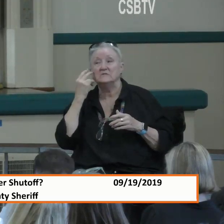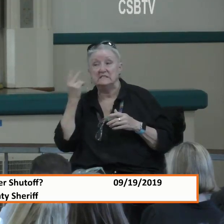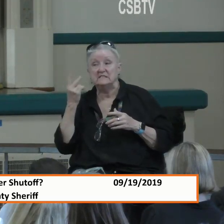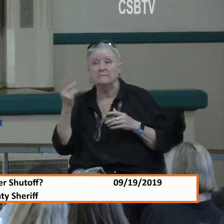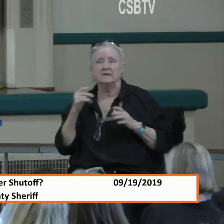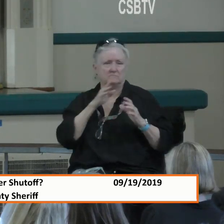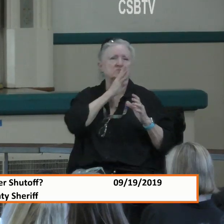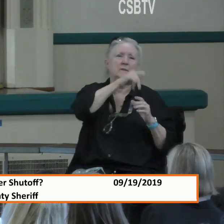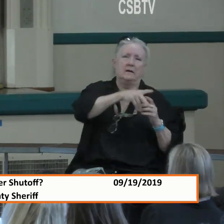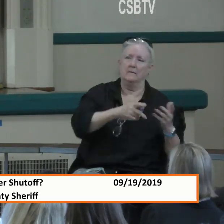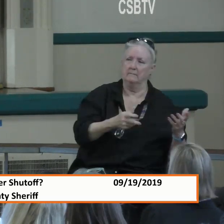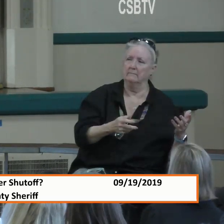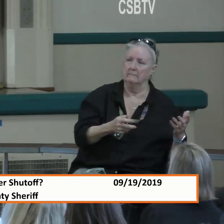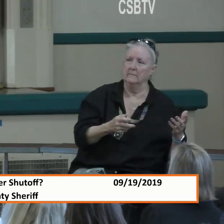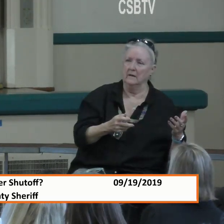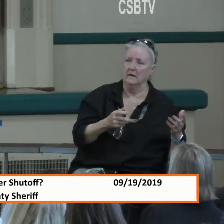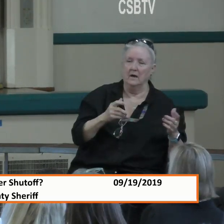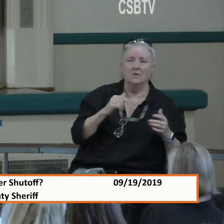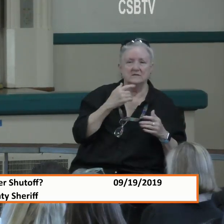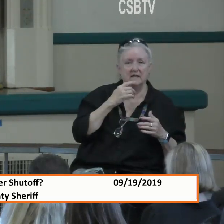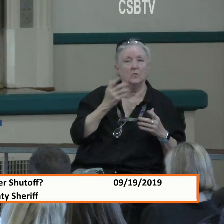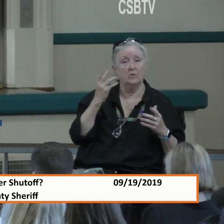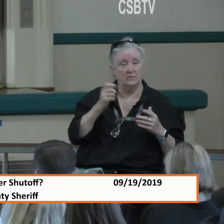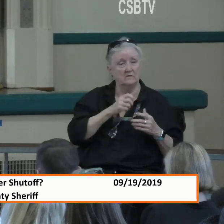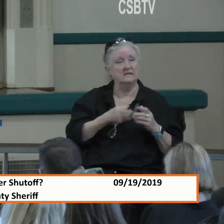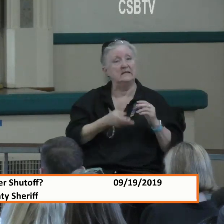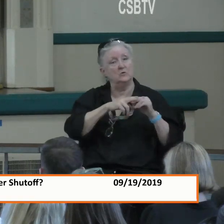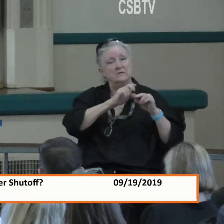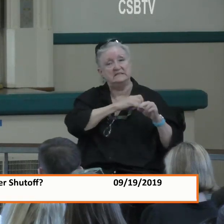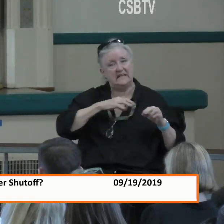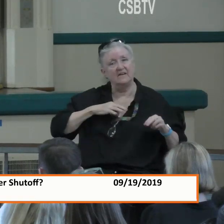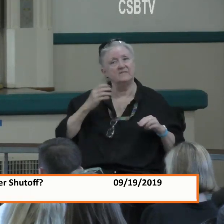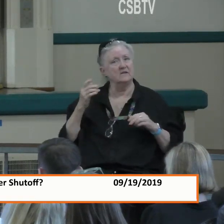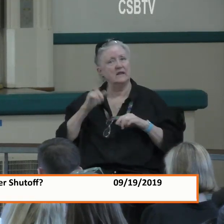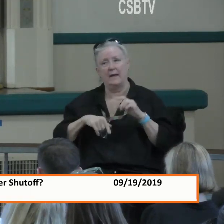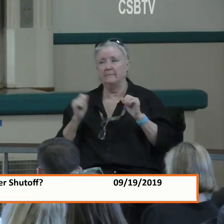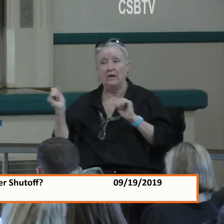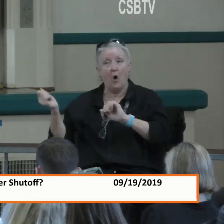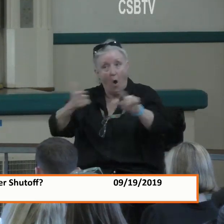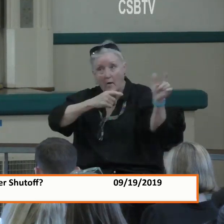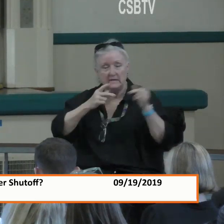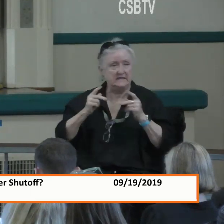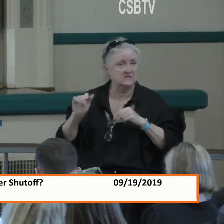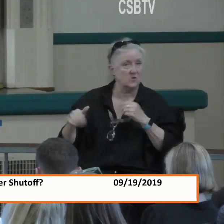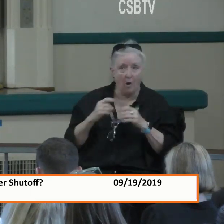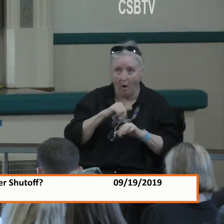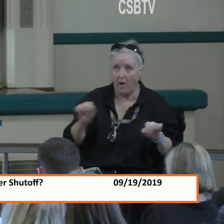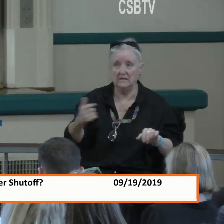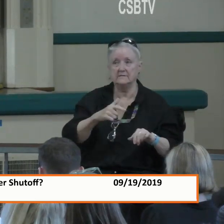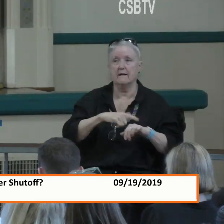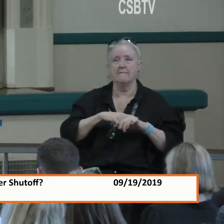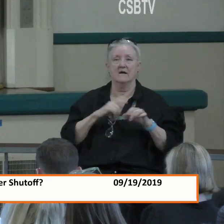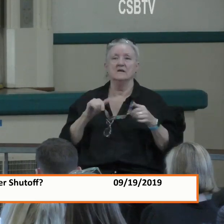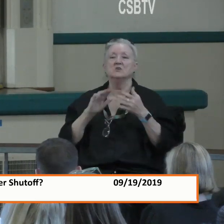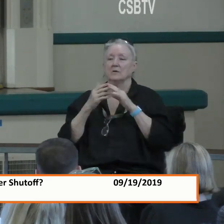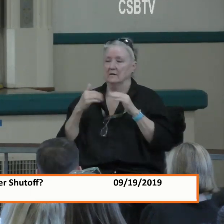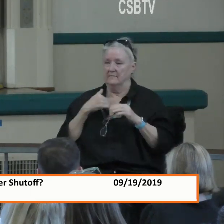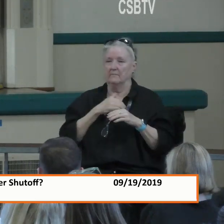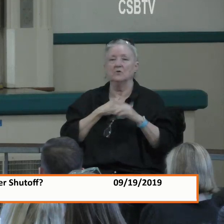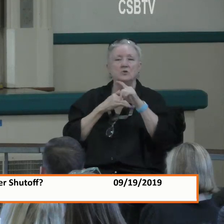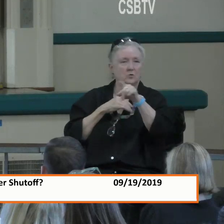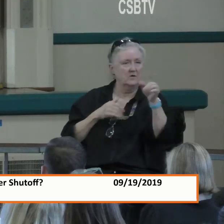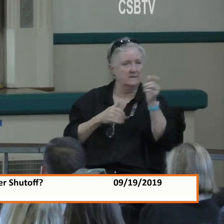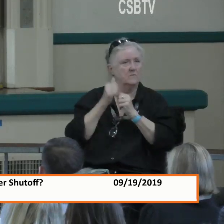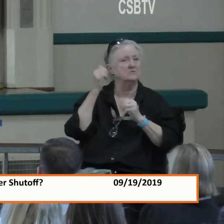the time. You know, although we're going to be upstaffed, they still can't be everywhere at once. And as community members, you are the